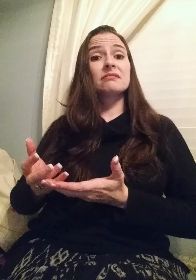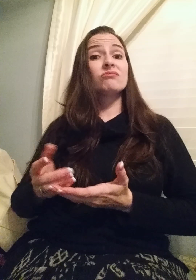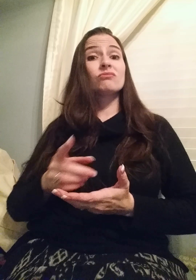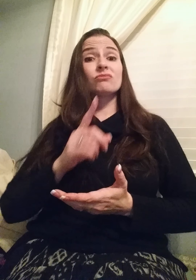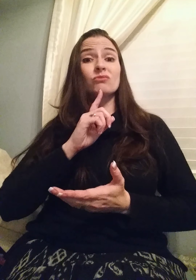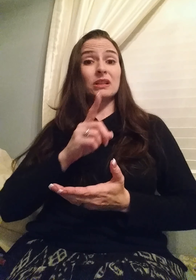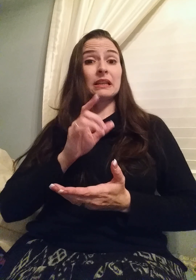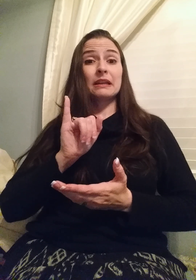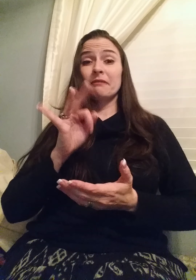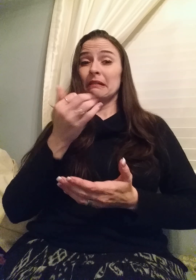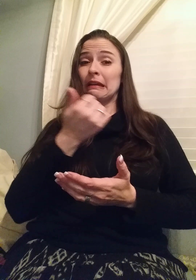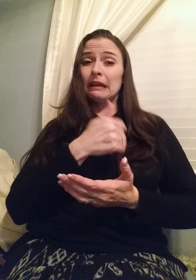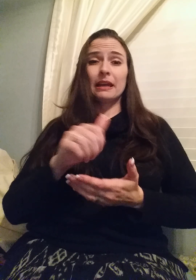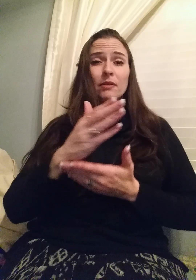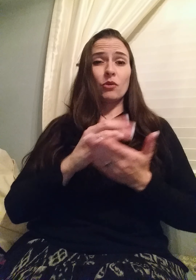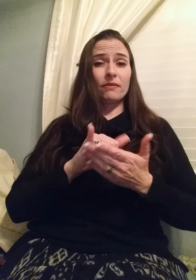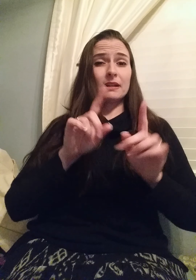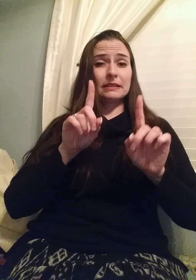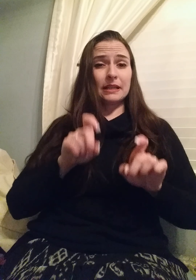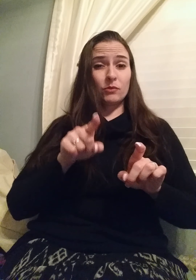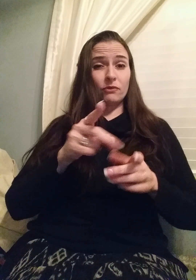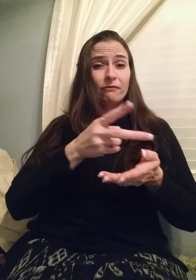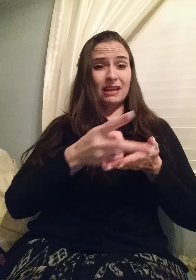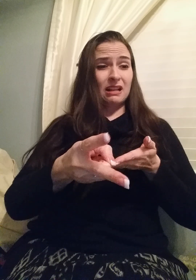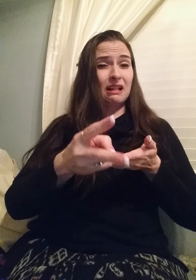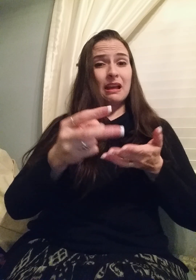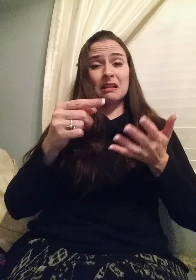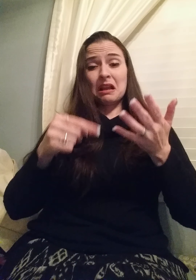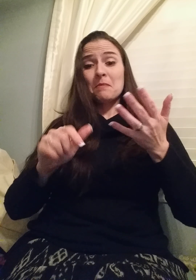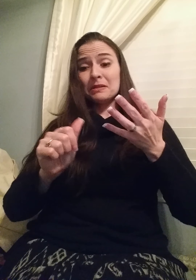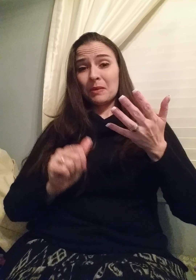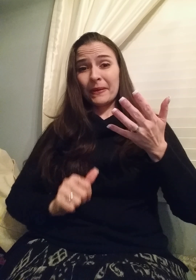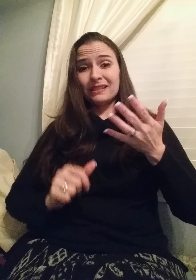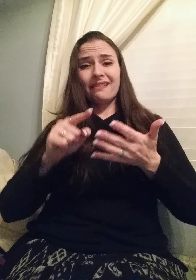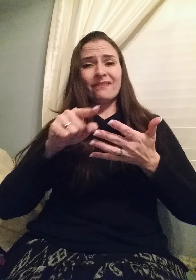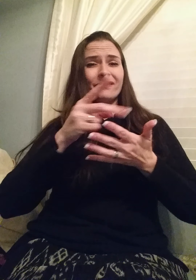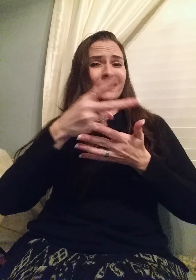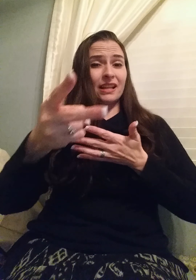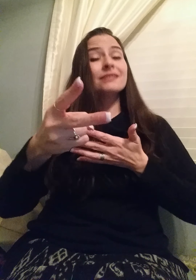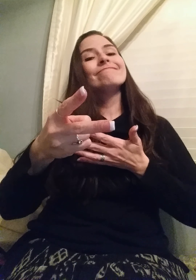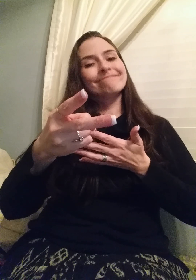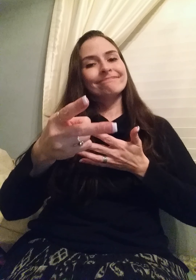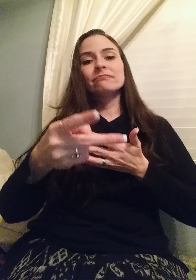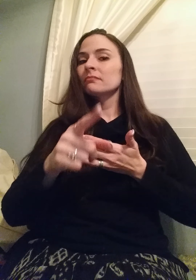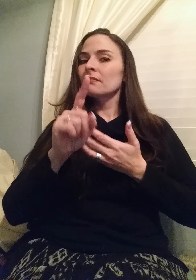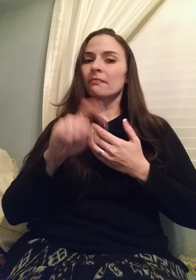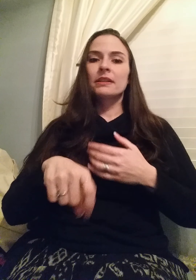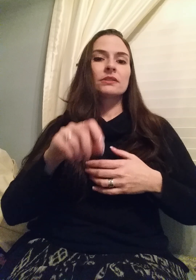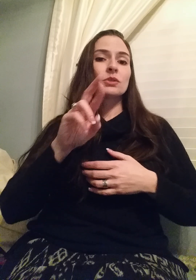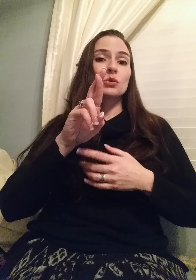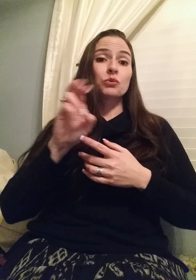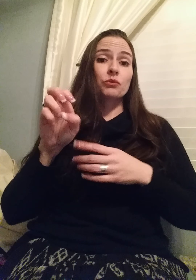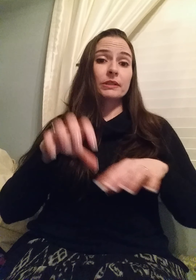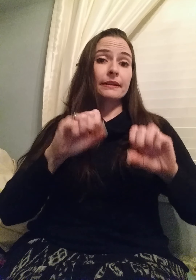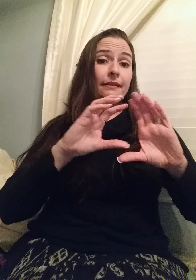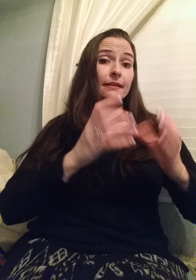failed, we will be asking you to retake classes or to at least do some study prior to retaking